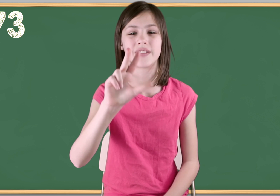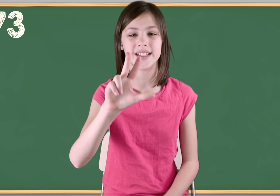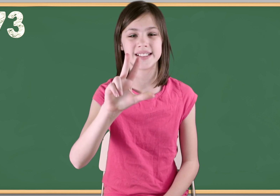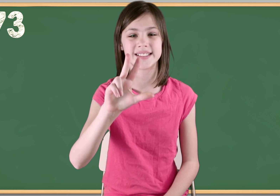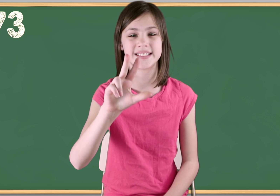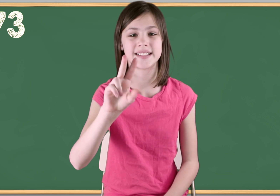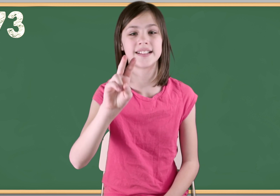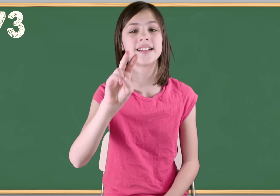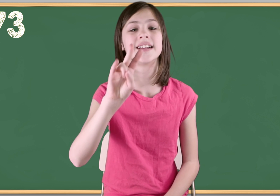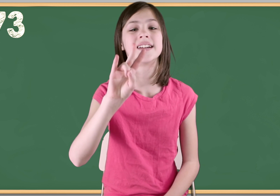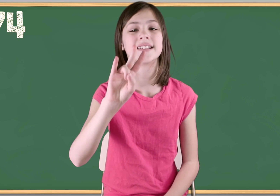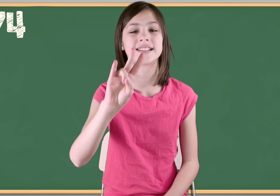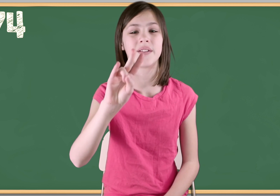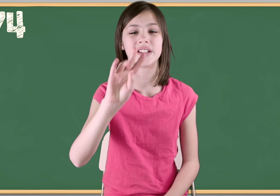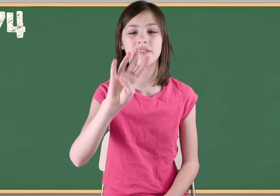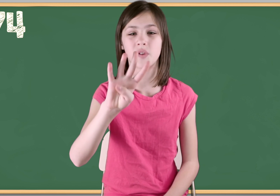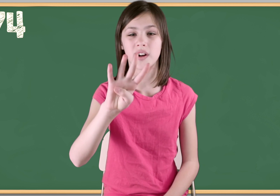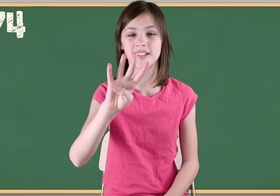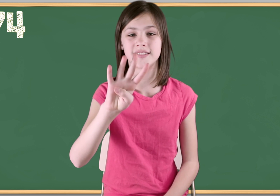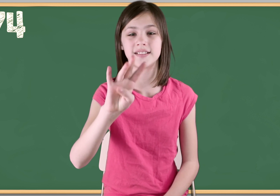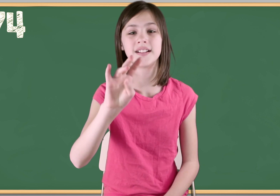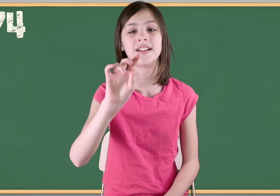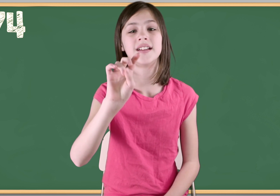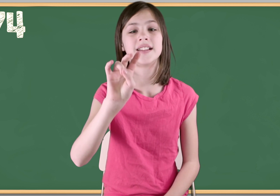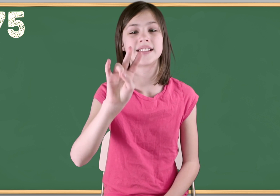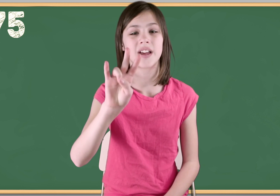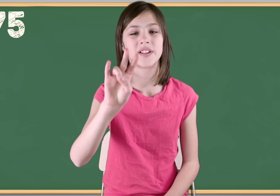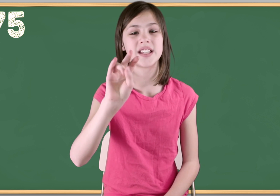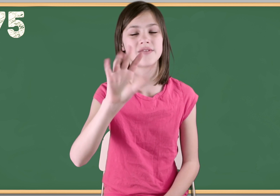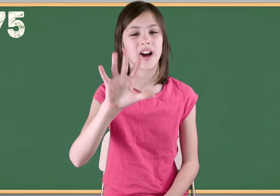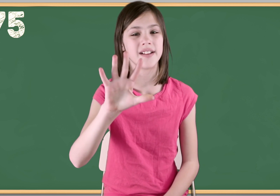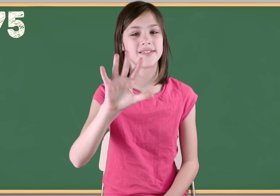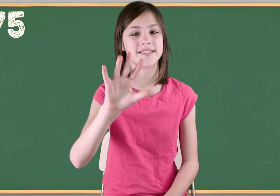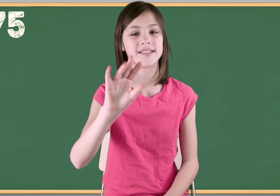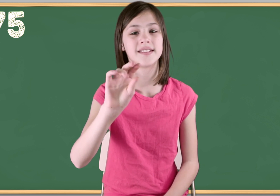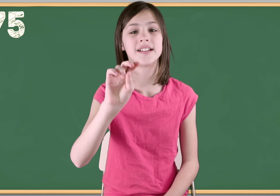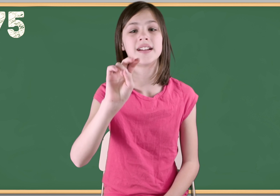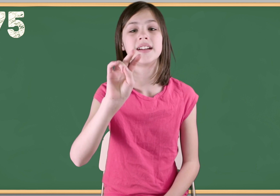73, 74, 75,